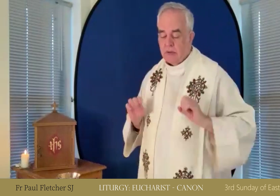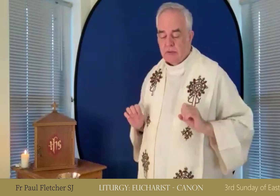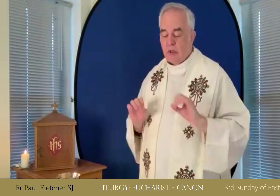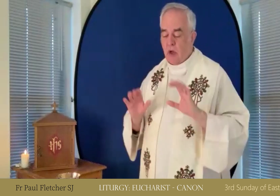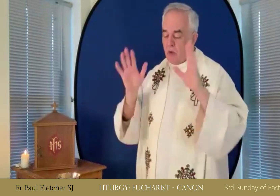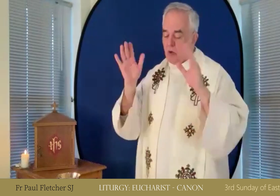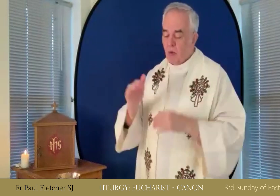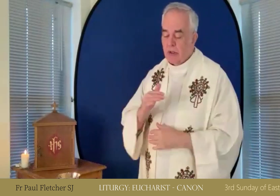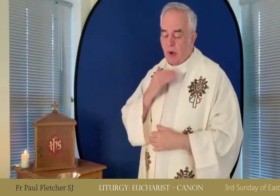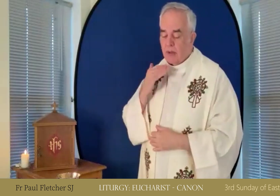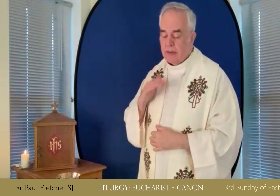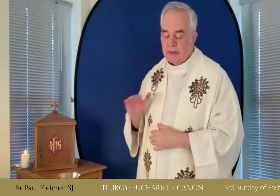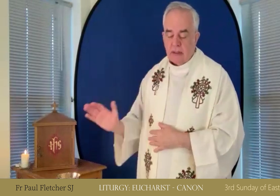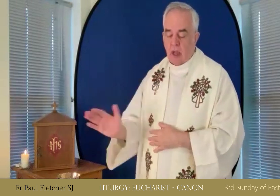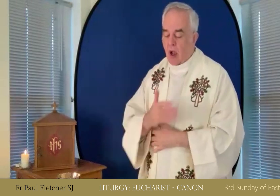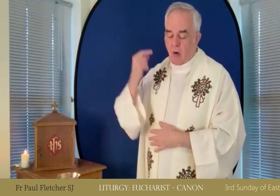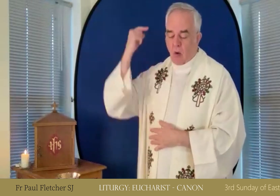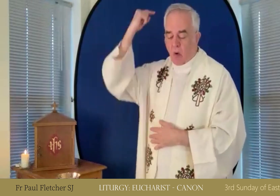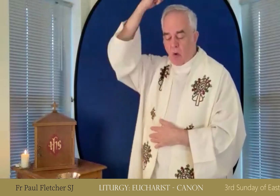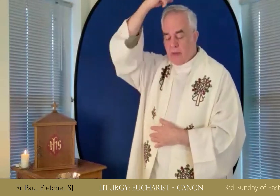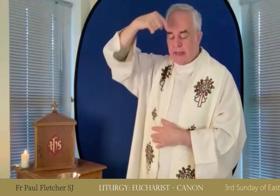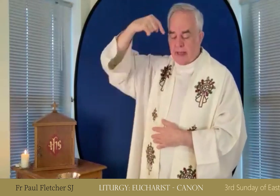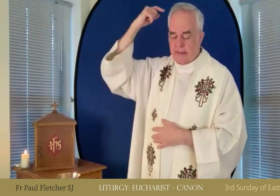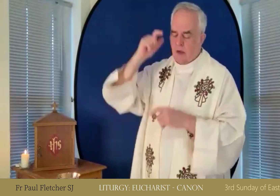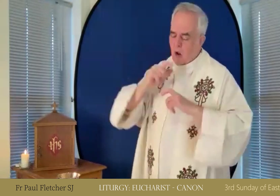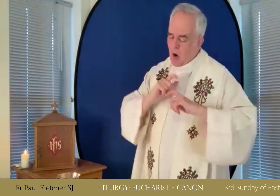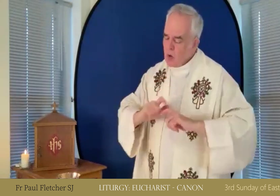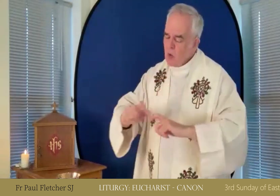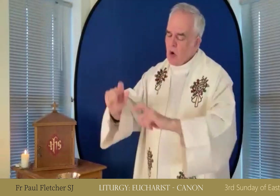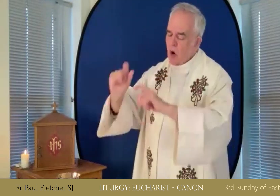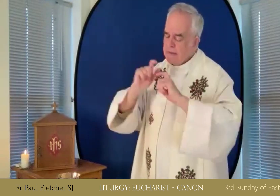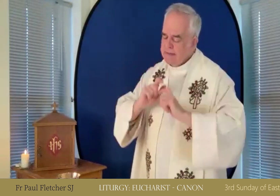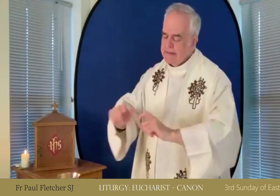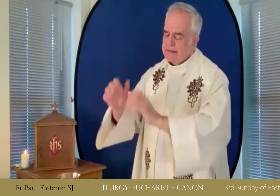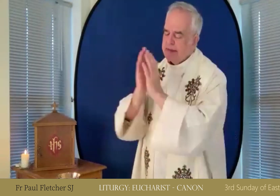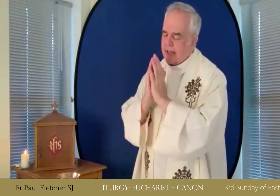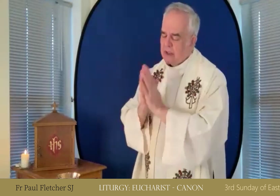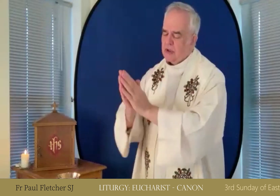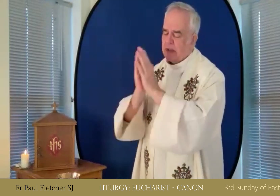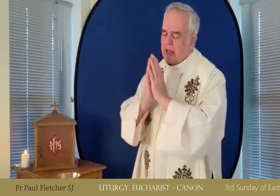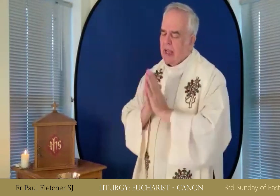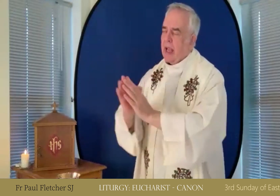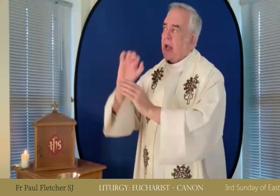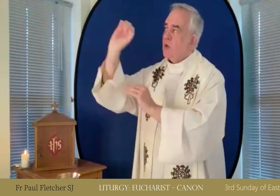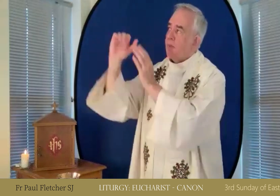apostles, glorious martyrs from all the saints, and who content and certain in your